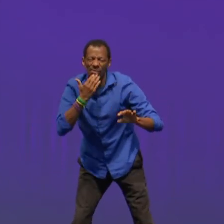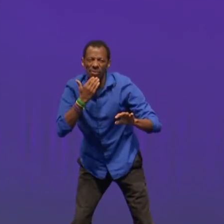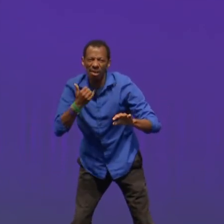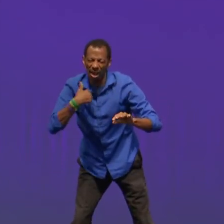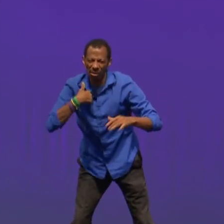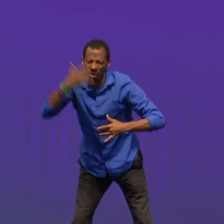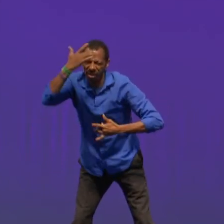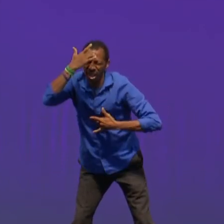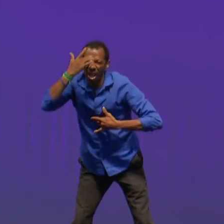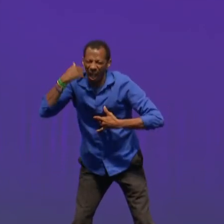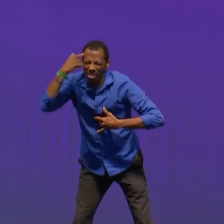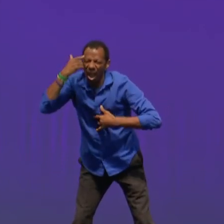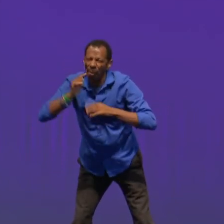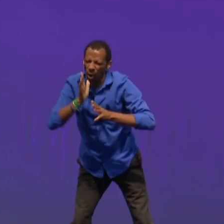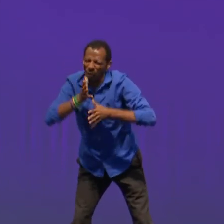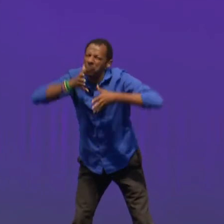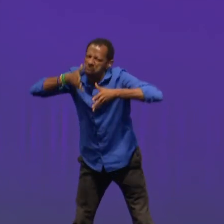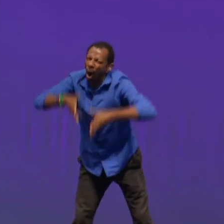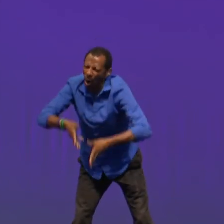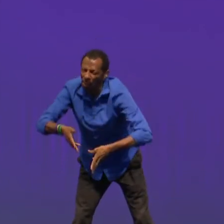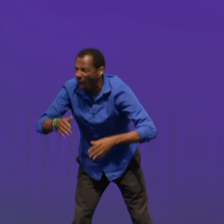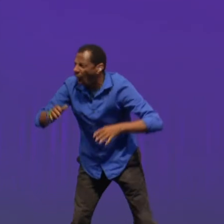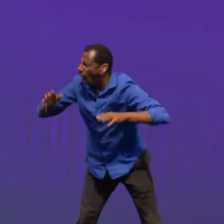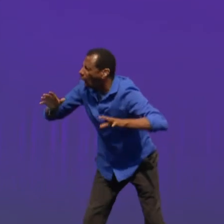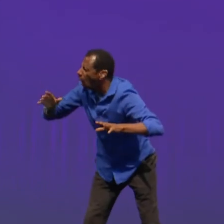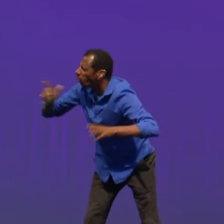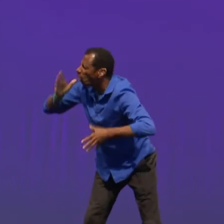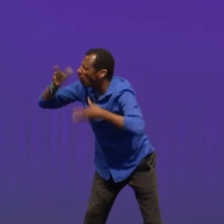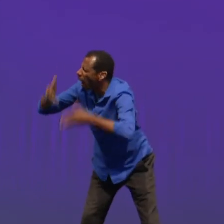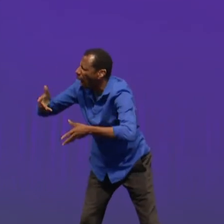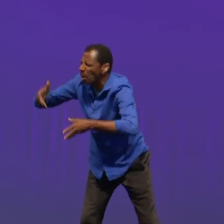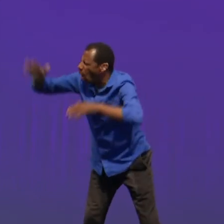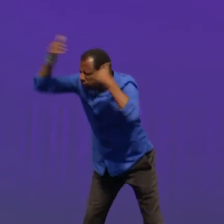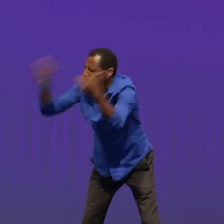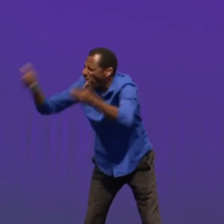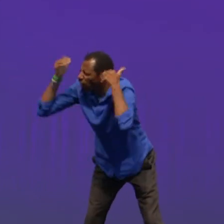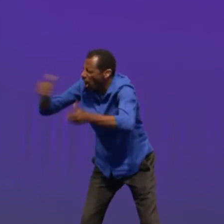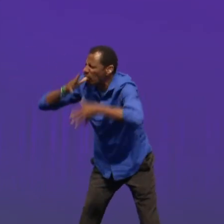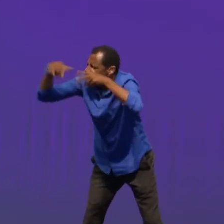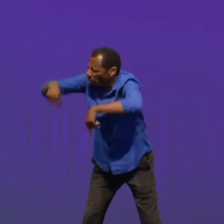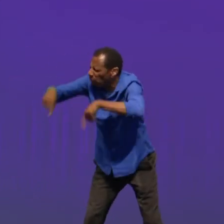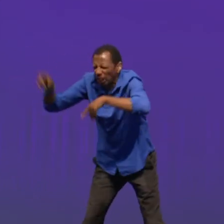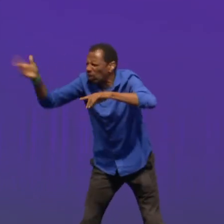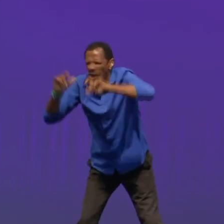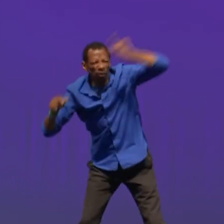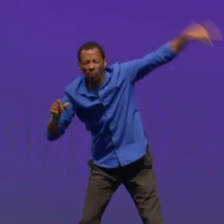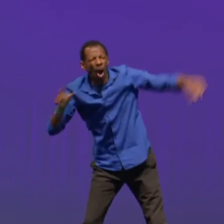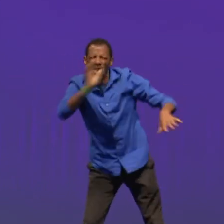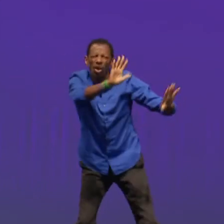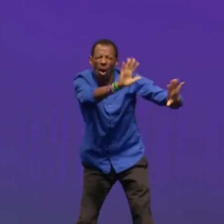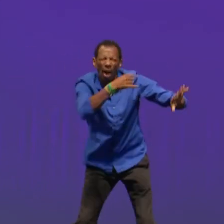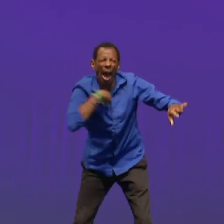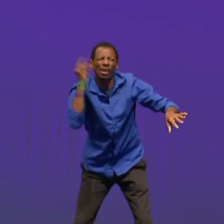honey. But I'm not feeling very well. I think I'm going to lose it. Well, here we are in the ocean. It's